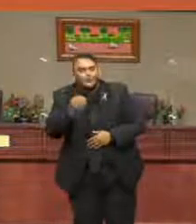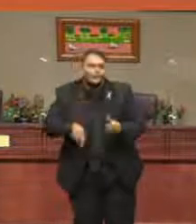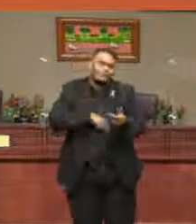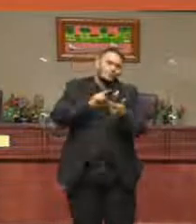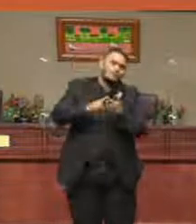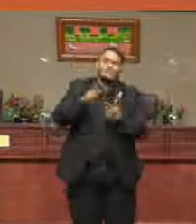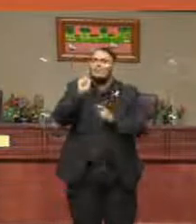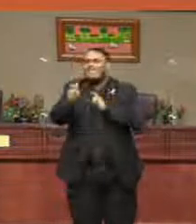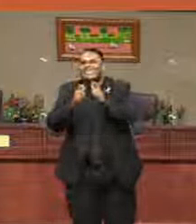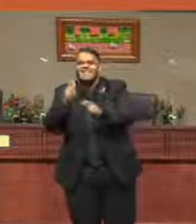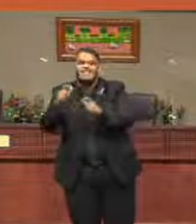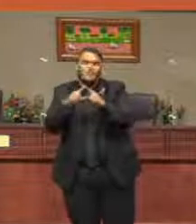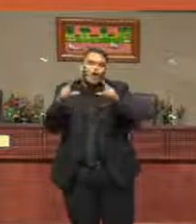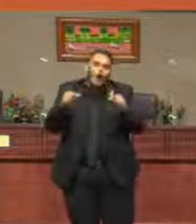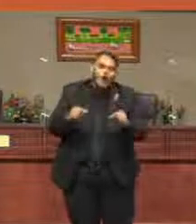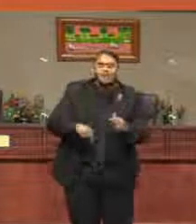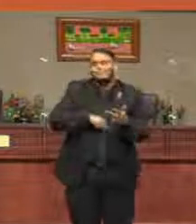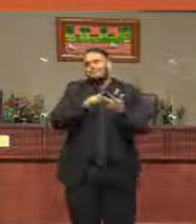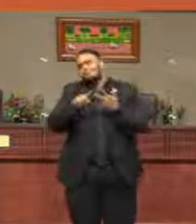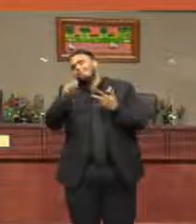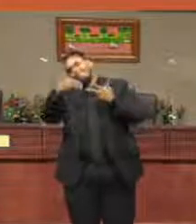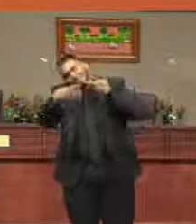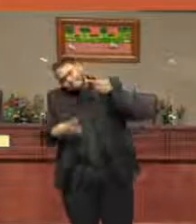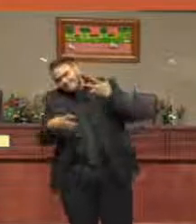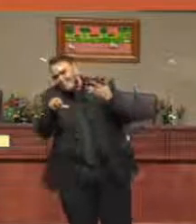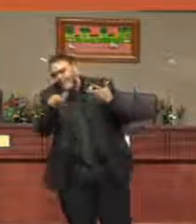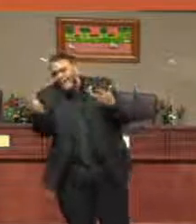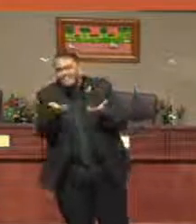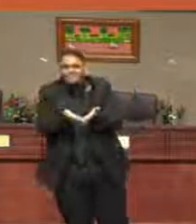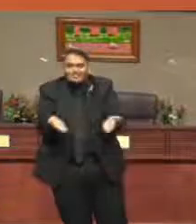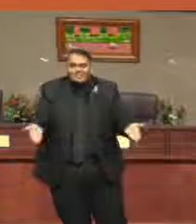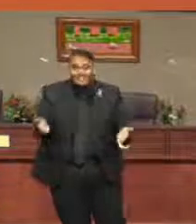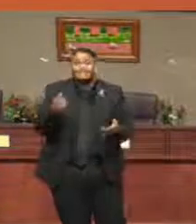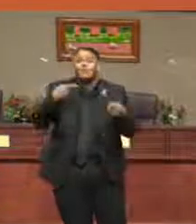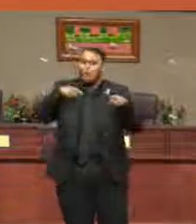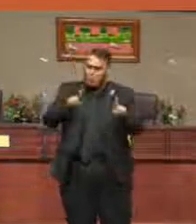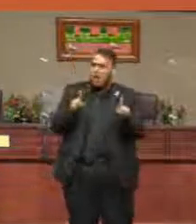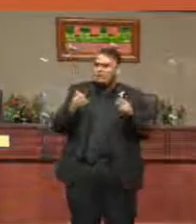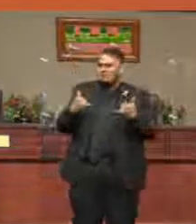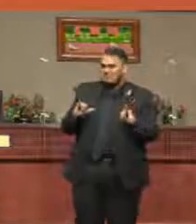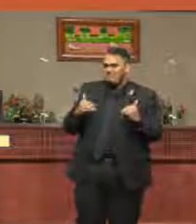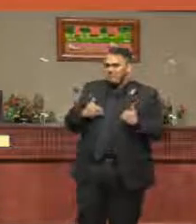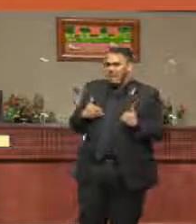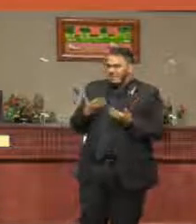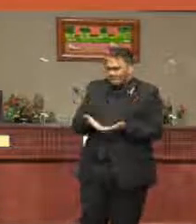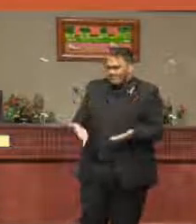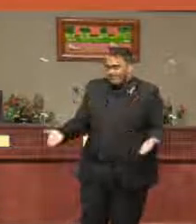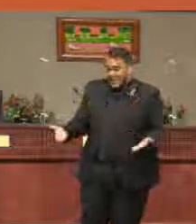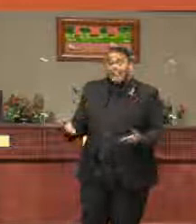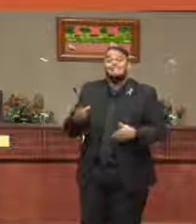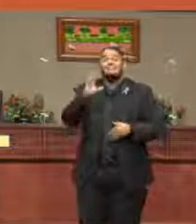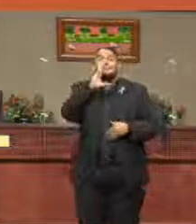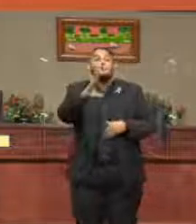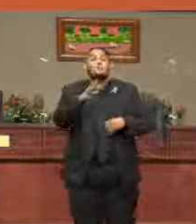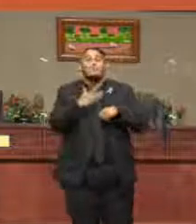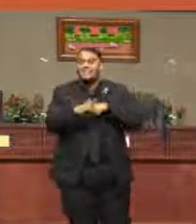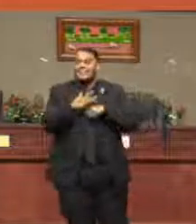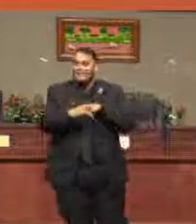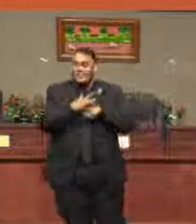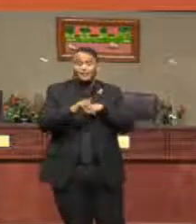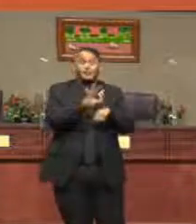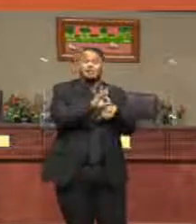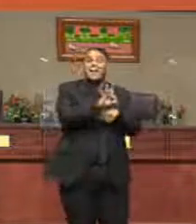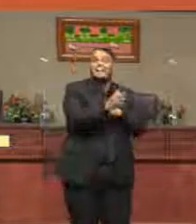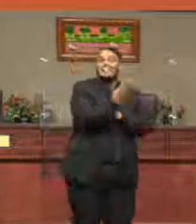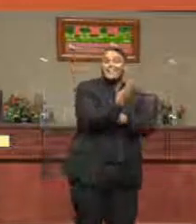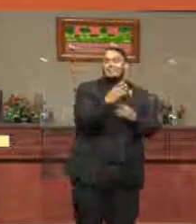supplies last. The event will be between the hours of 9 a.m. until 3 p.m. on Saturday. Among the sponsors are the Orlando